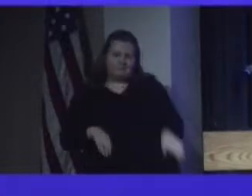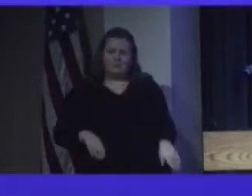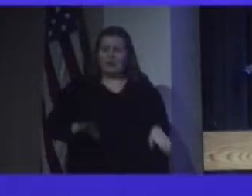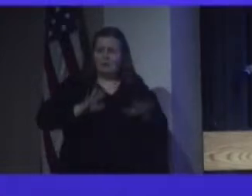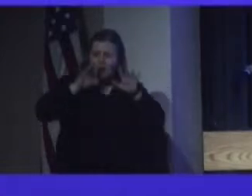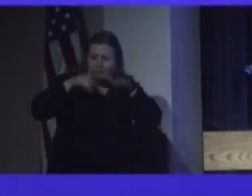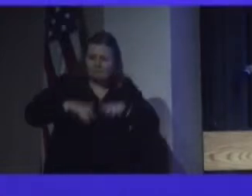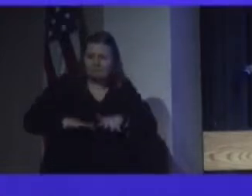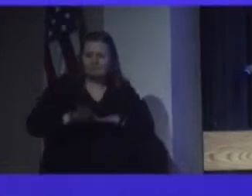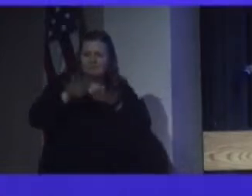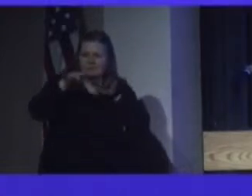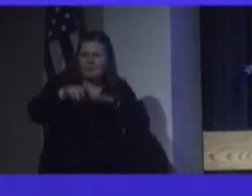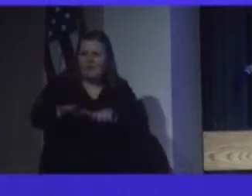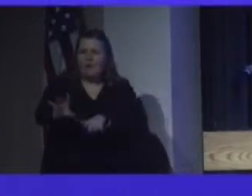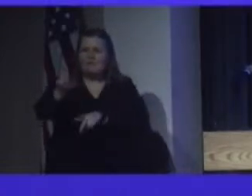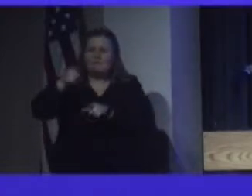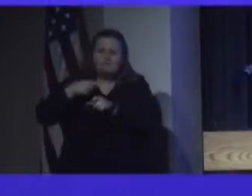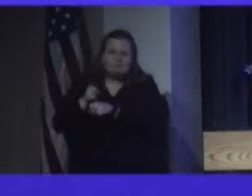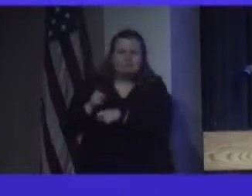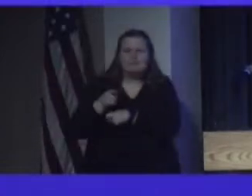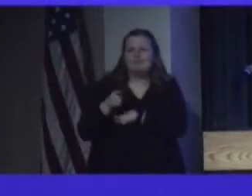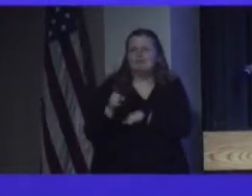and swim every